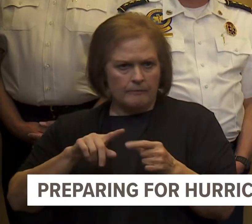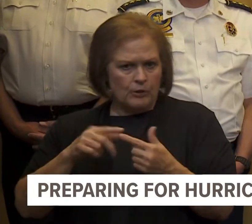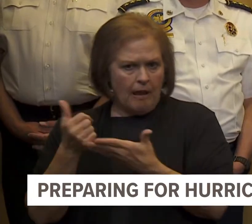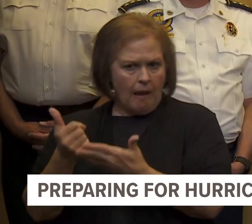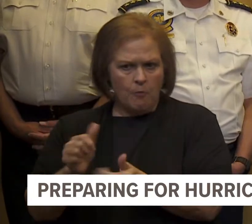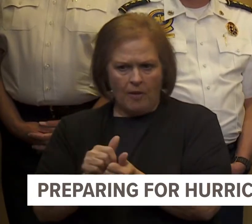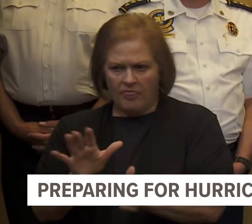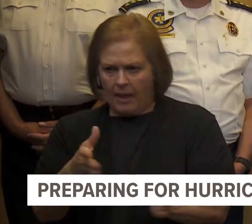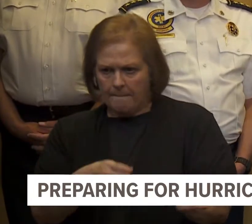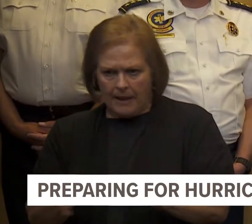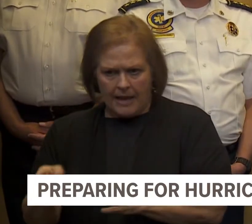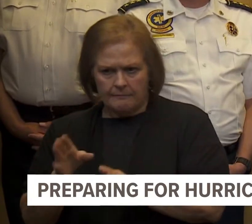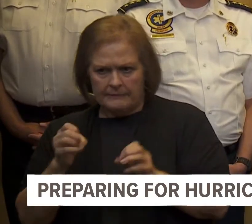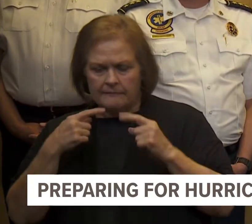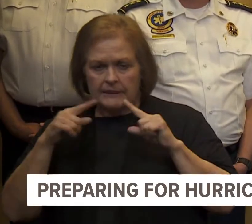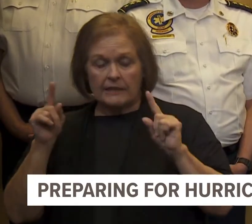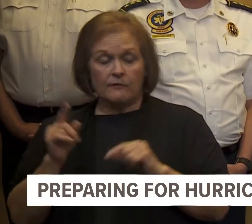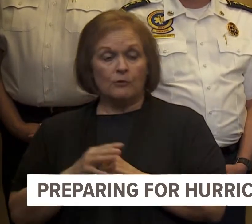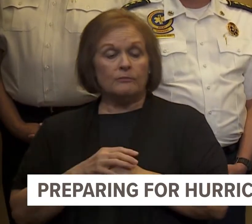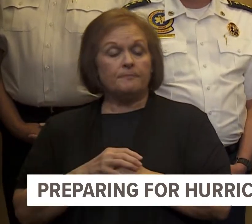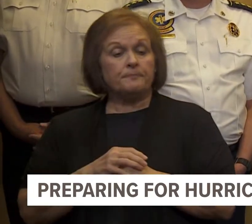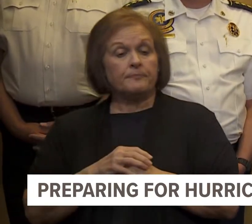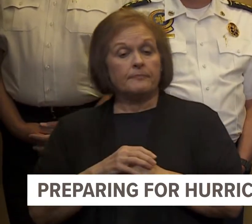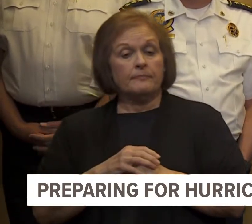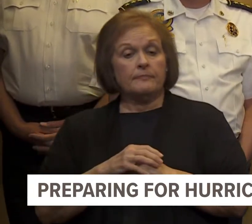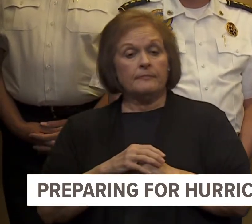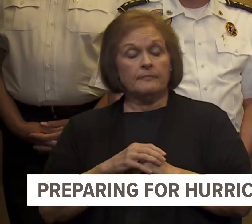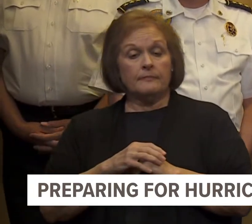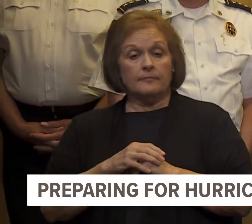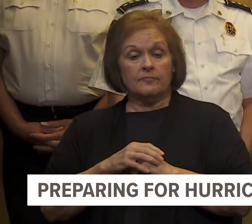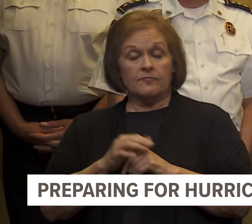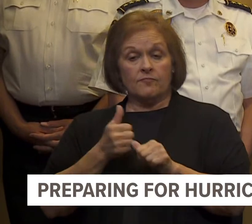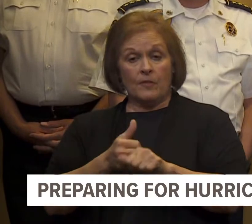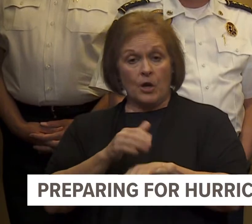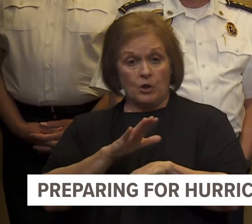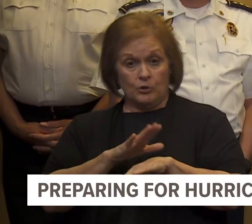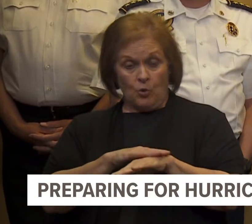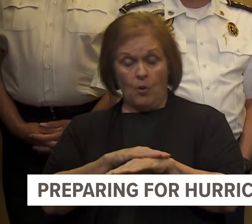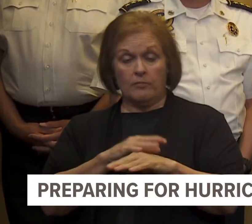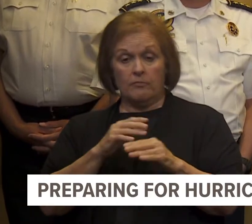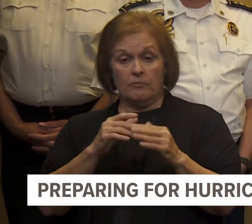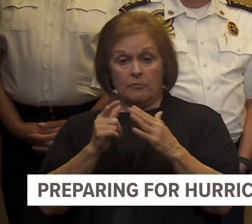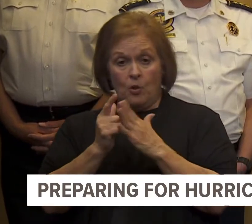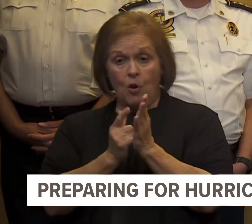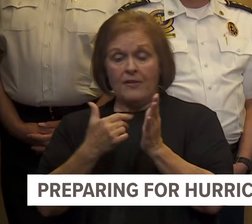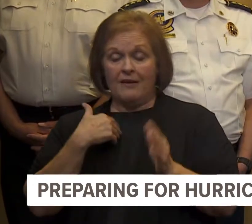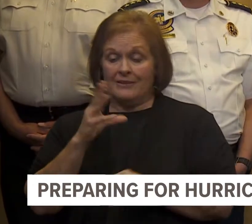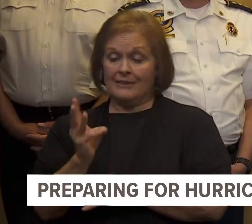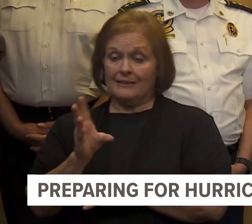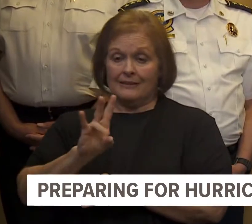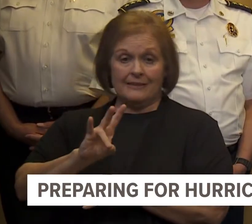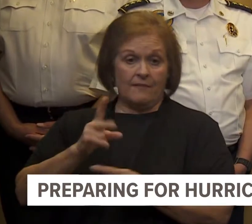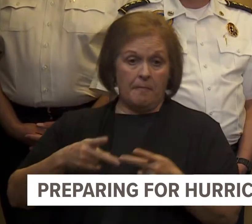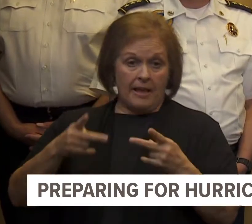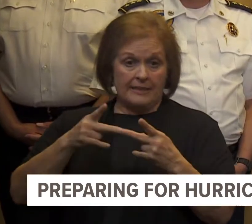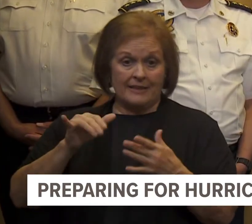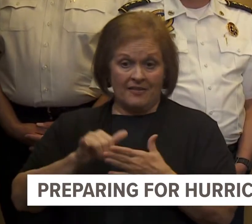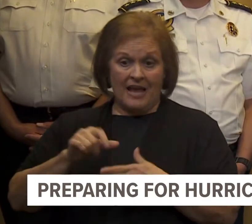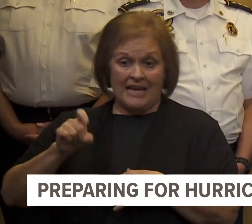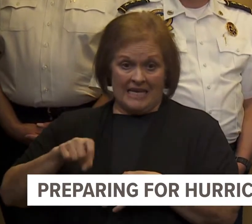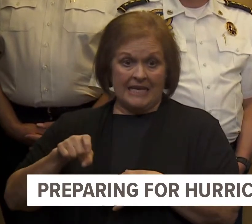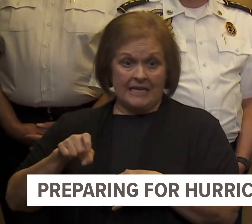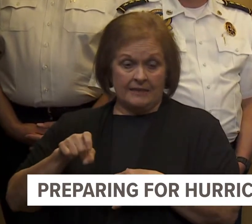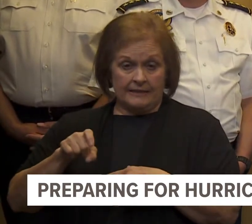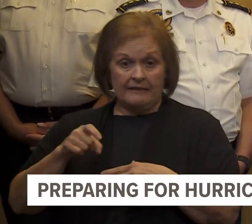as it can. Where we are now is that, according to the conditions set forth in the ordinance, there are 67 facilities that meet